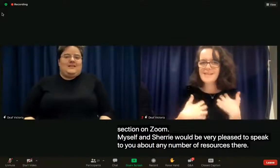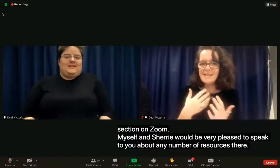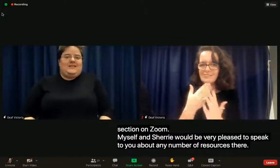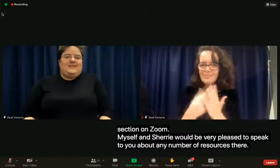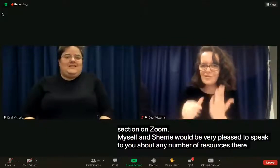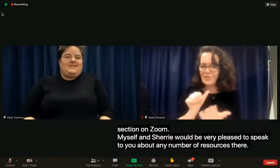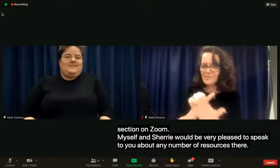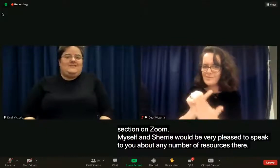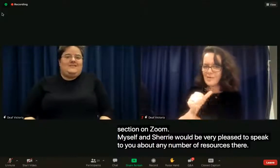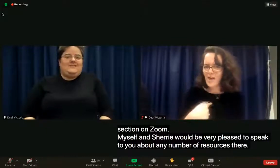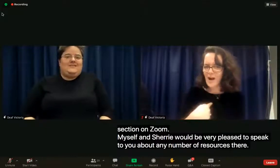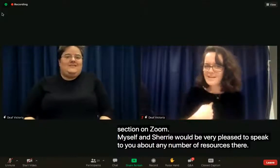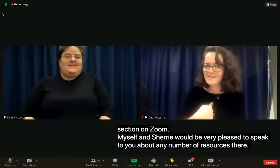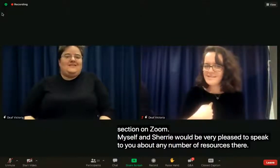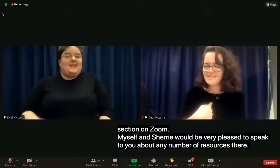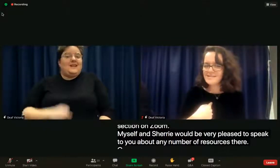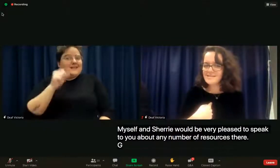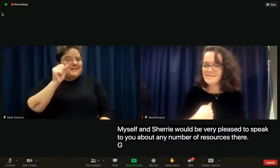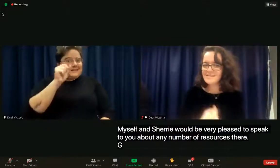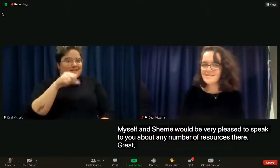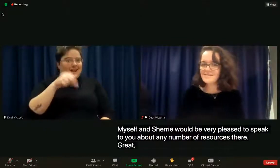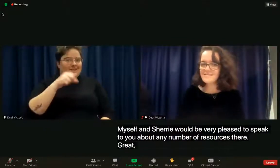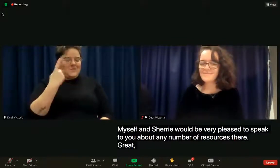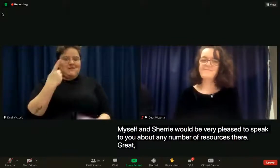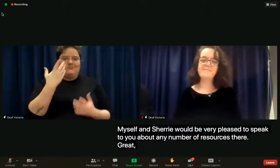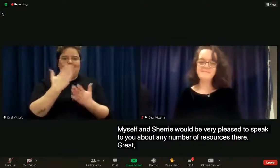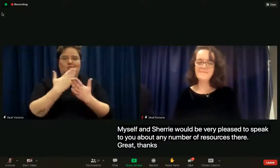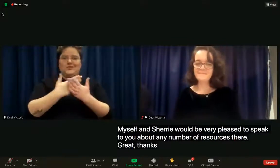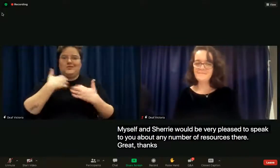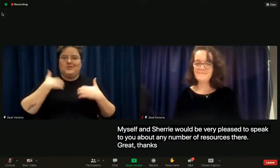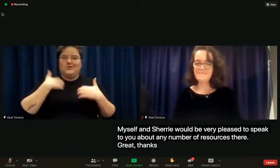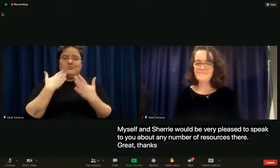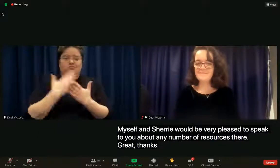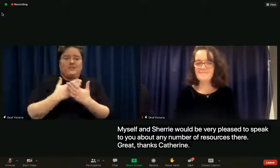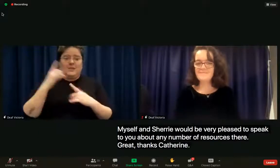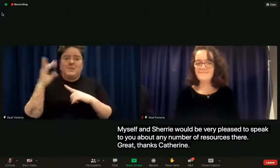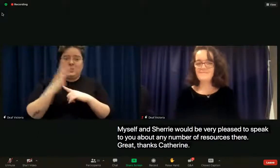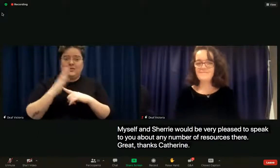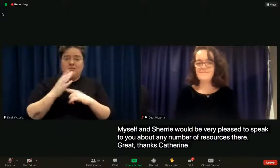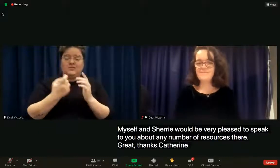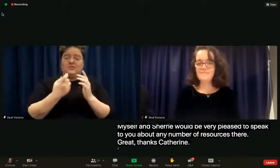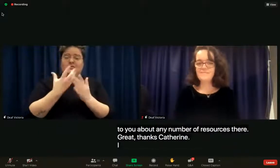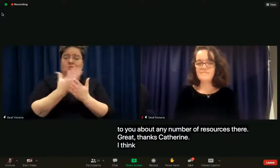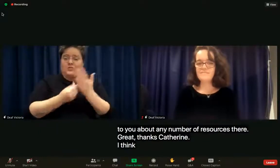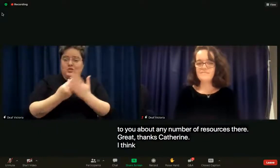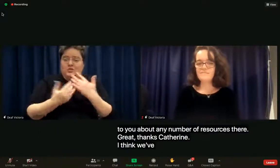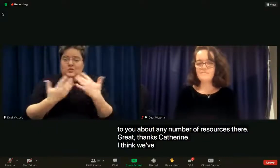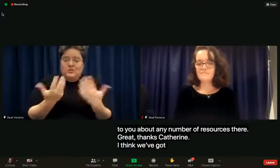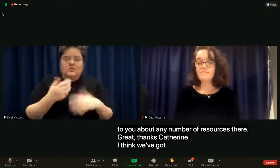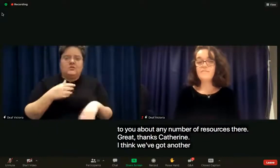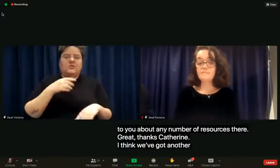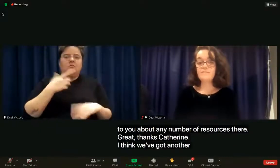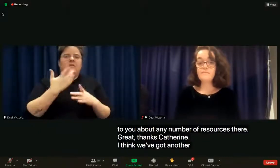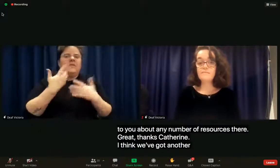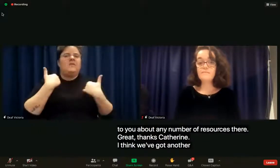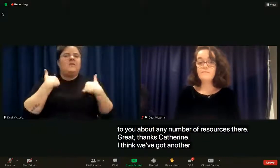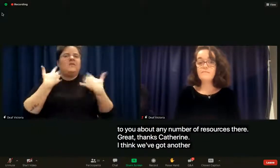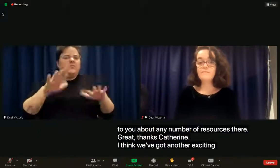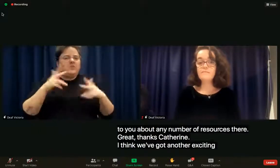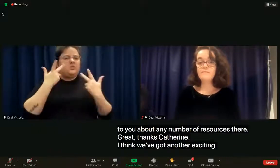So I think we've got another exciting resource, do we not, Sherry? Yes, that's right, Catherine. So we do have another important resource that we'd like